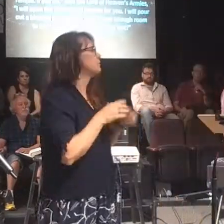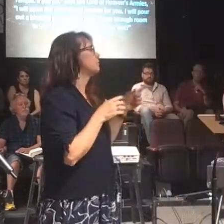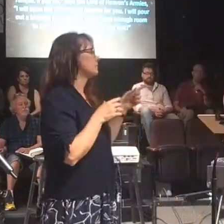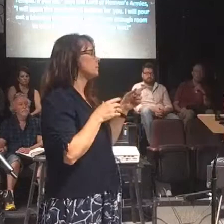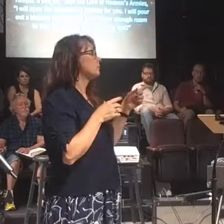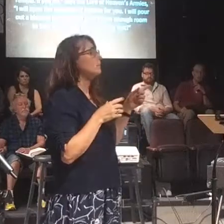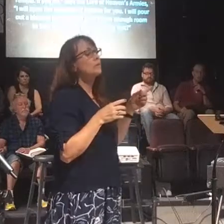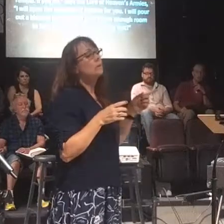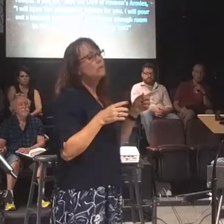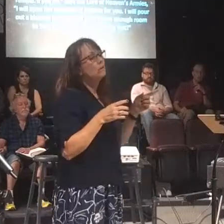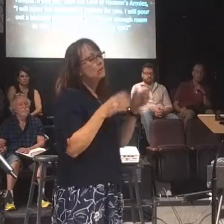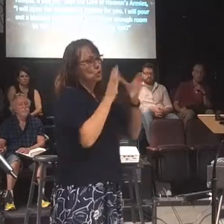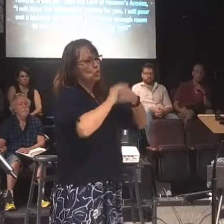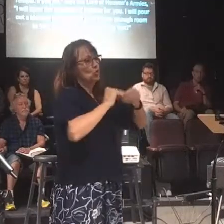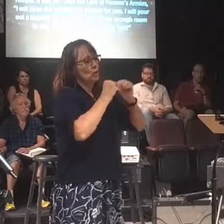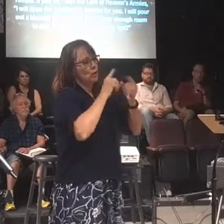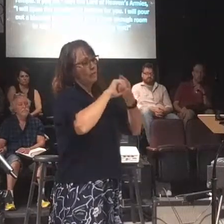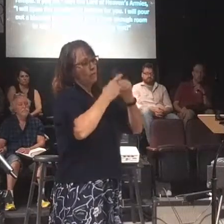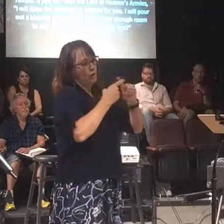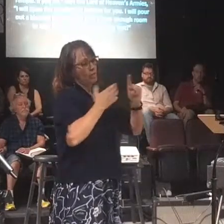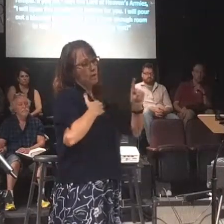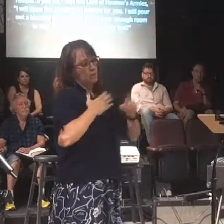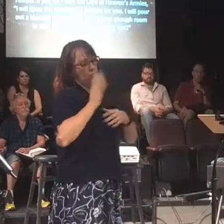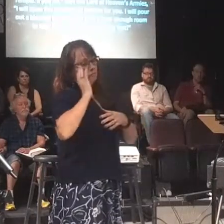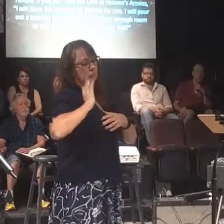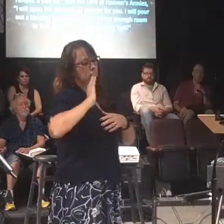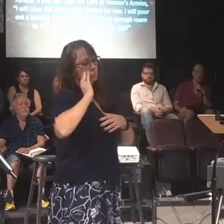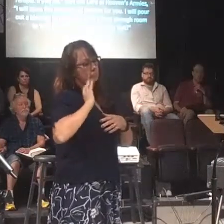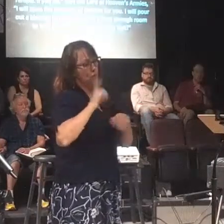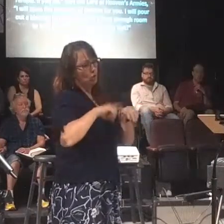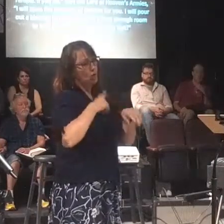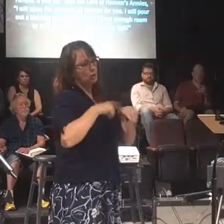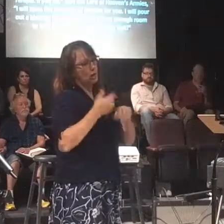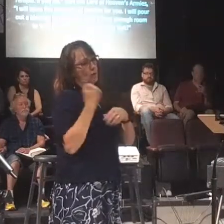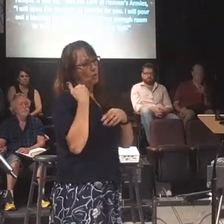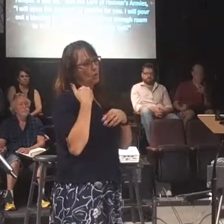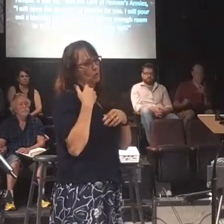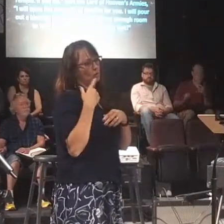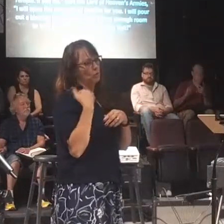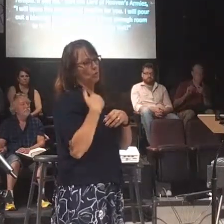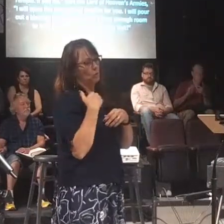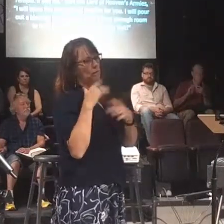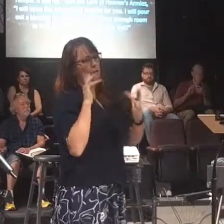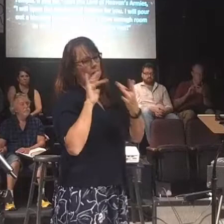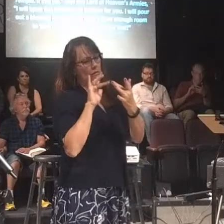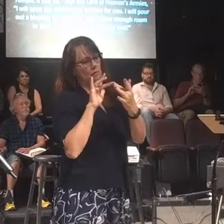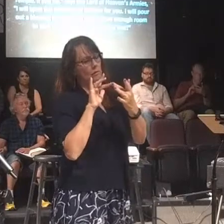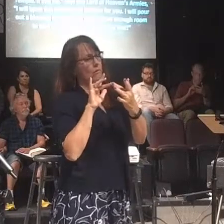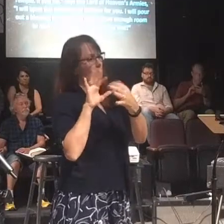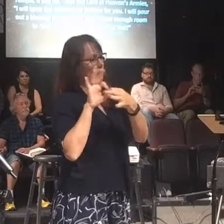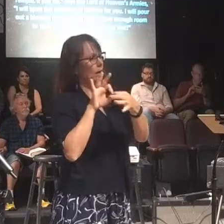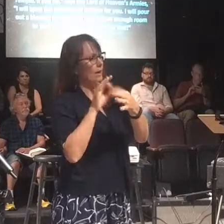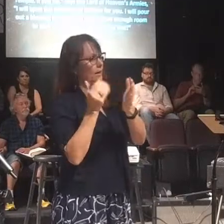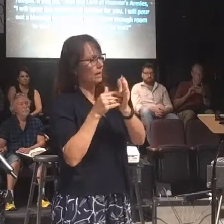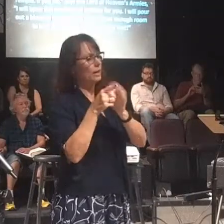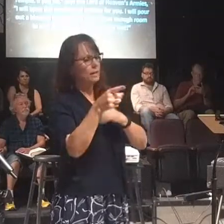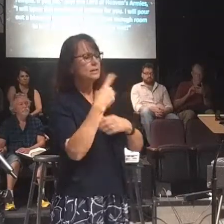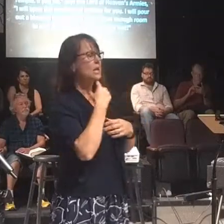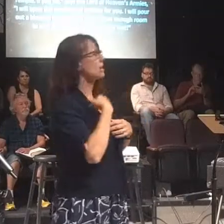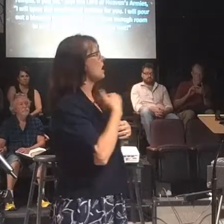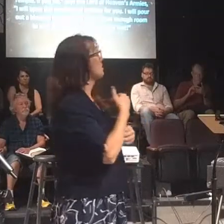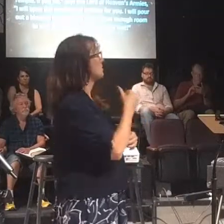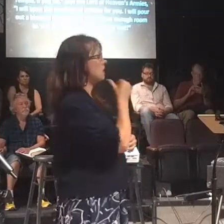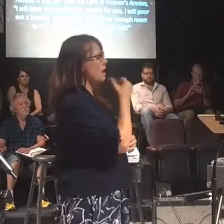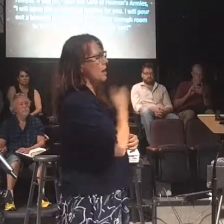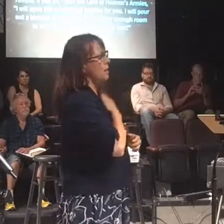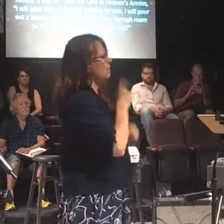mine from a long time ago. We're reconnected in a different city. And he was telling me that he's just not doing well and he's just not happy with the church. And he was